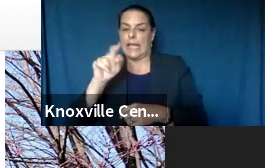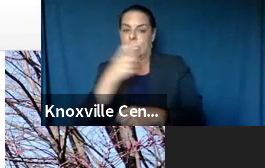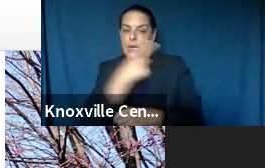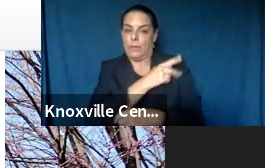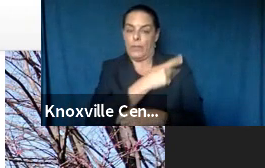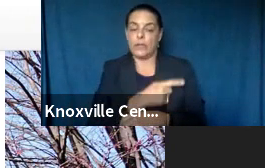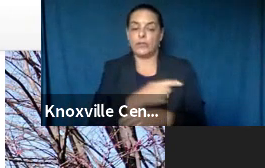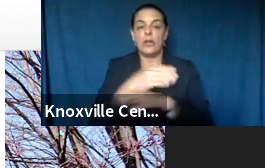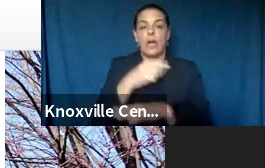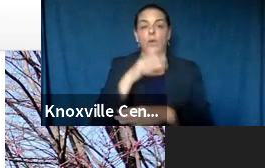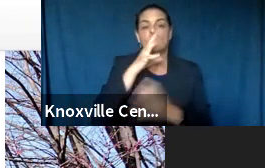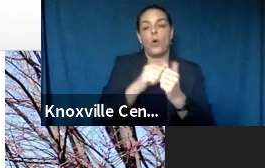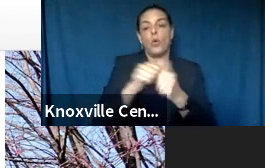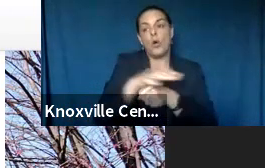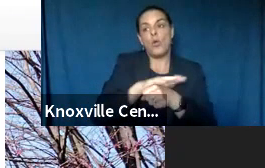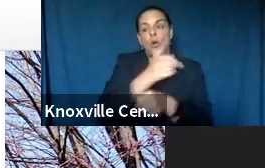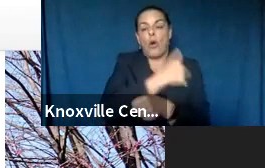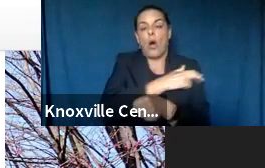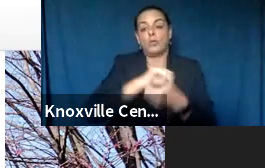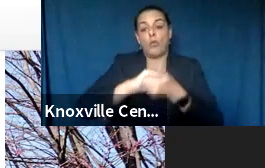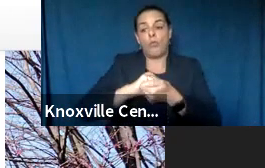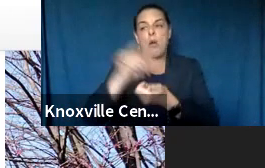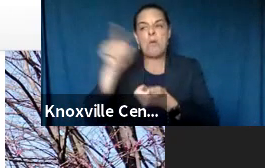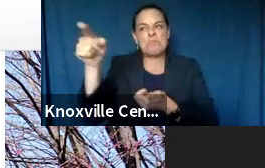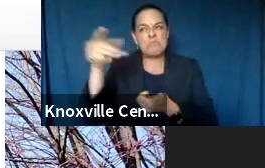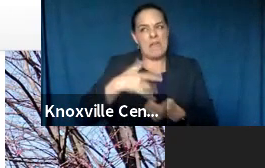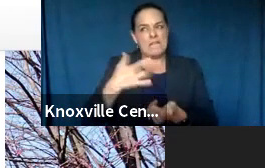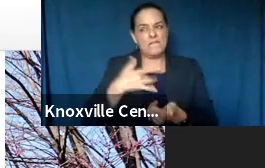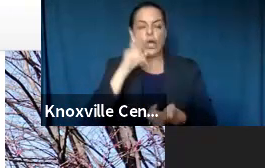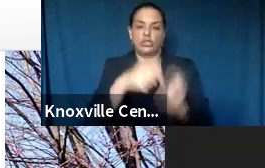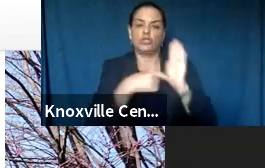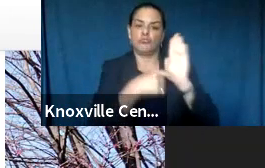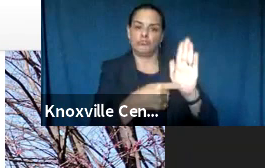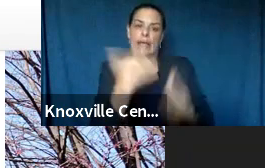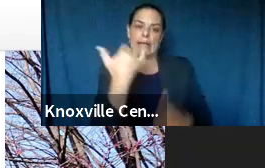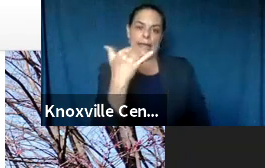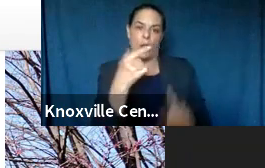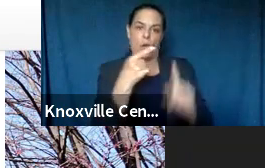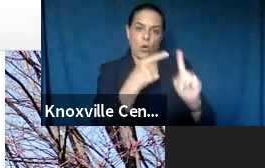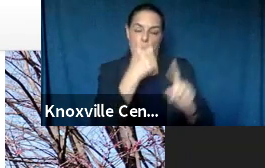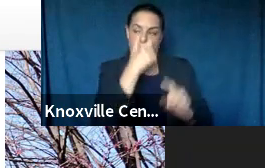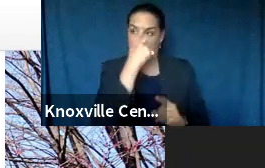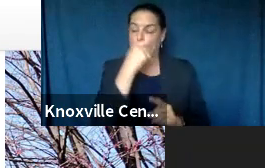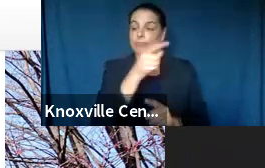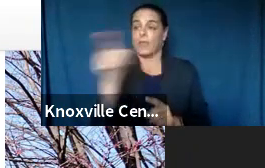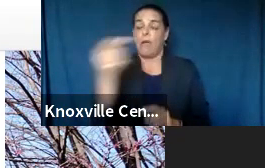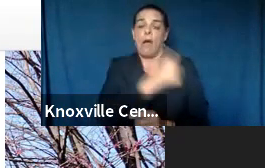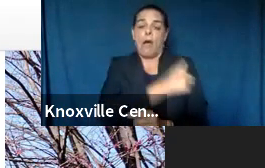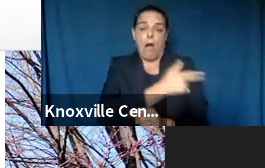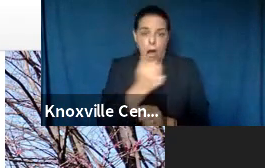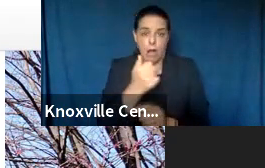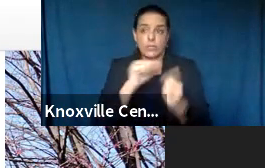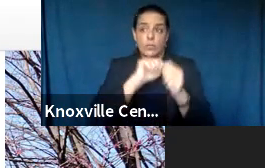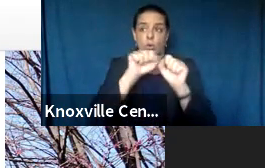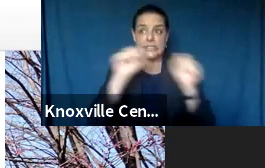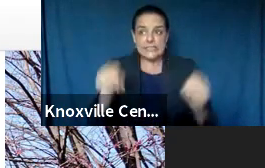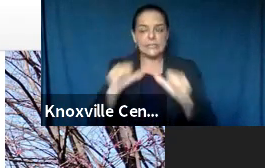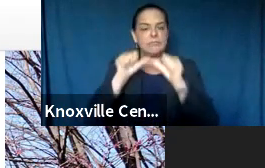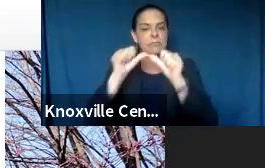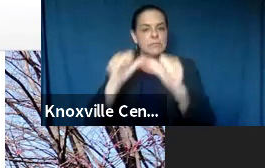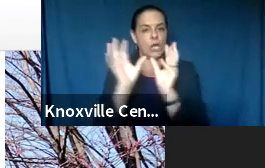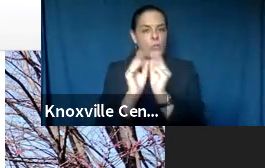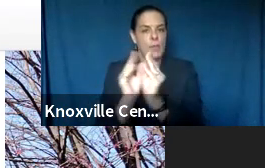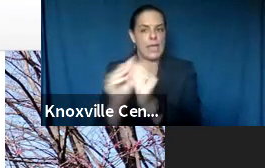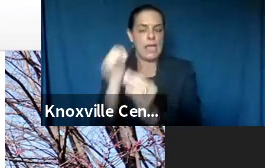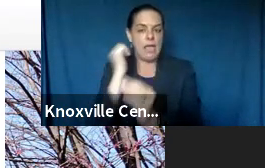local hospital partners, they stated this benchmark should be represented as yellow. The hospital systems continue to meet daily, assess the